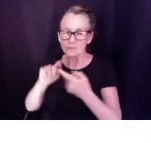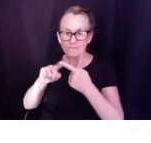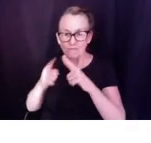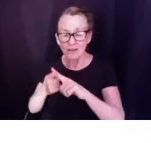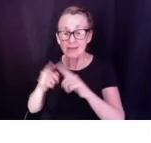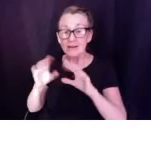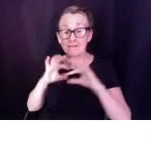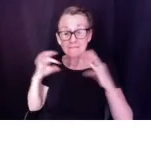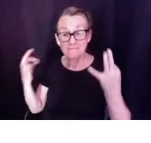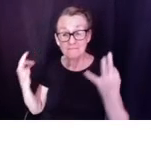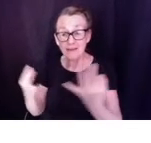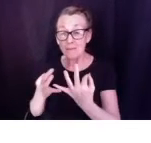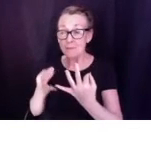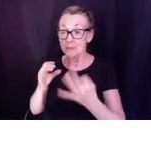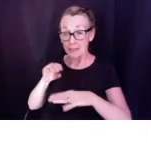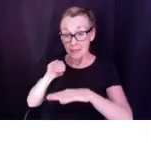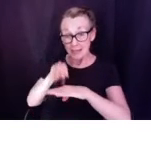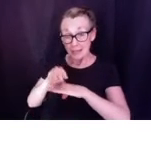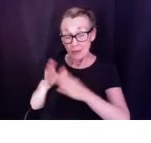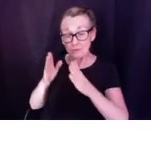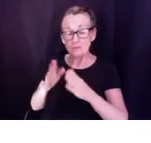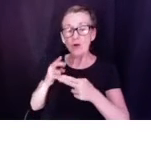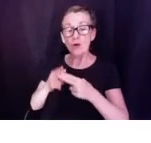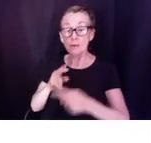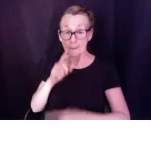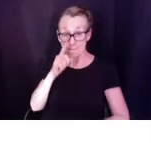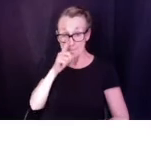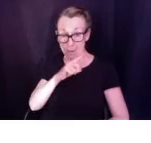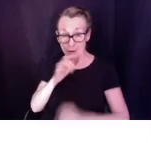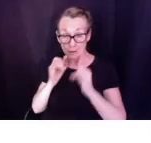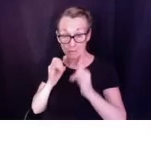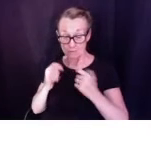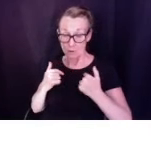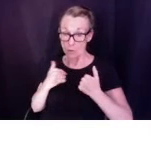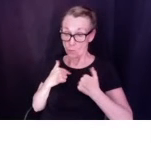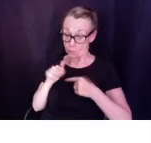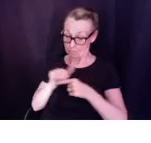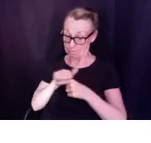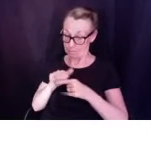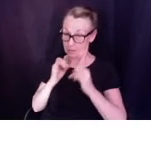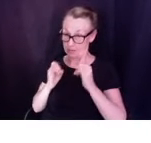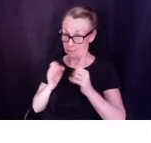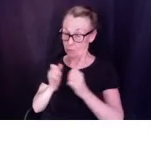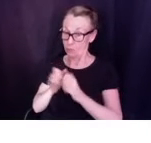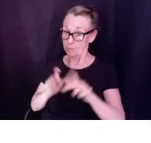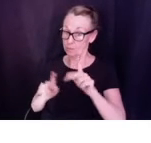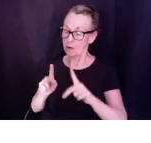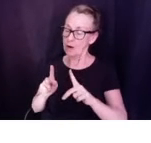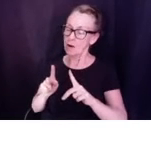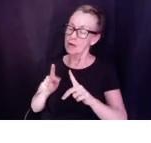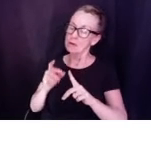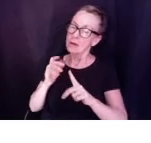That's something, mock interviews that my colleague and I do with people at our job, and they find it is